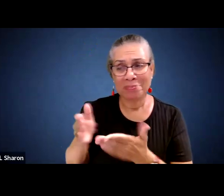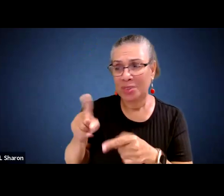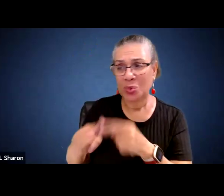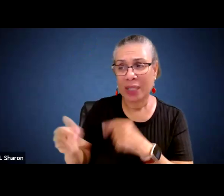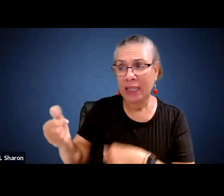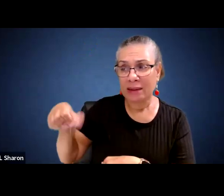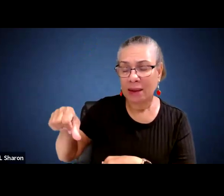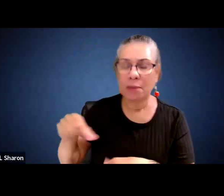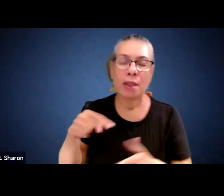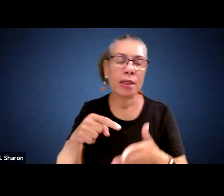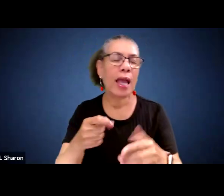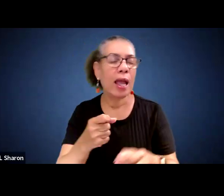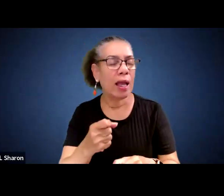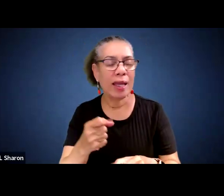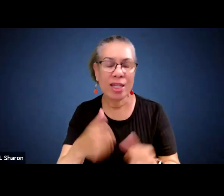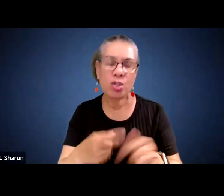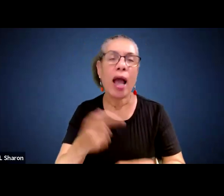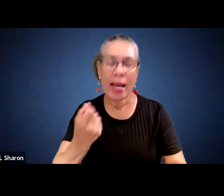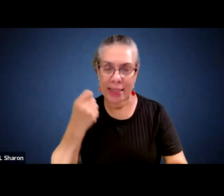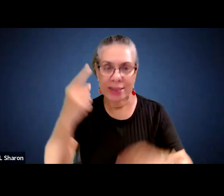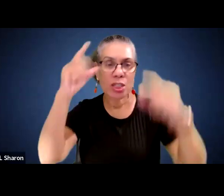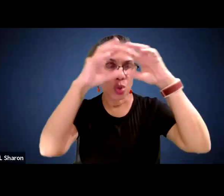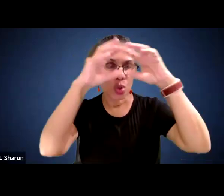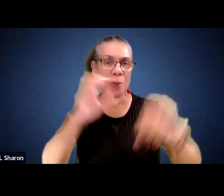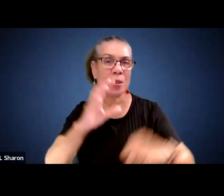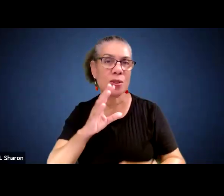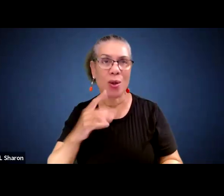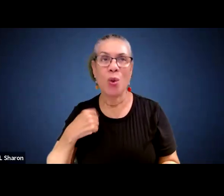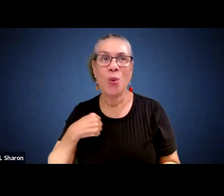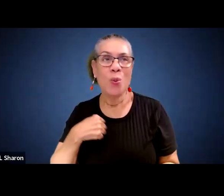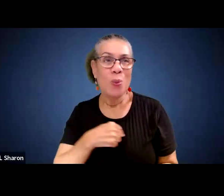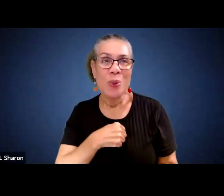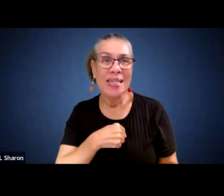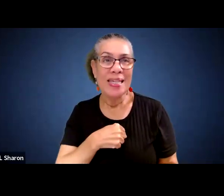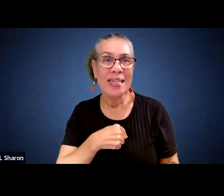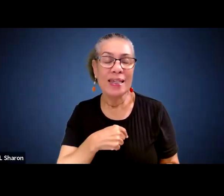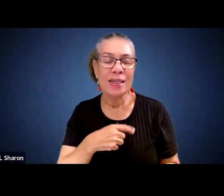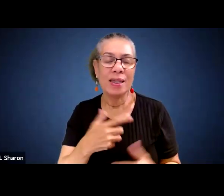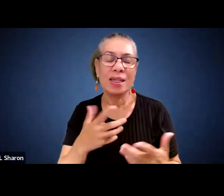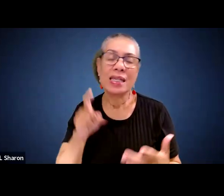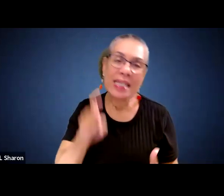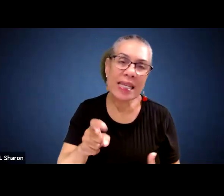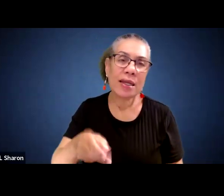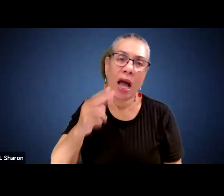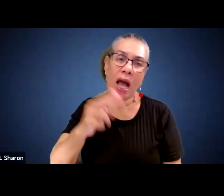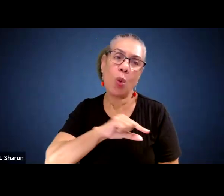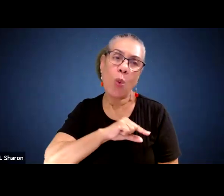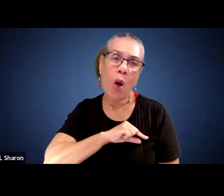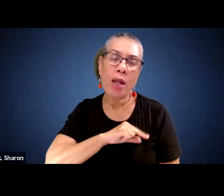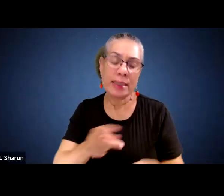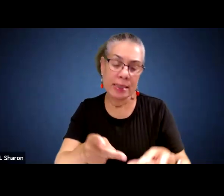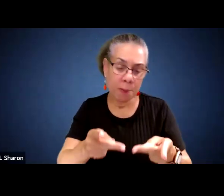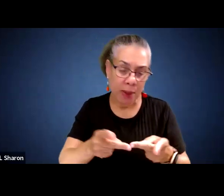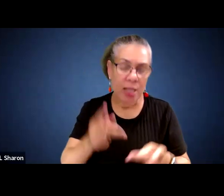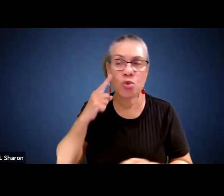mean, I understand what superintendent's been talking about, that we can't, we need the high quality placements to put people in